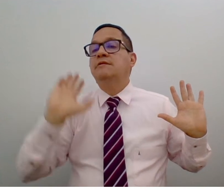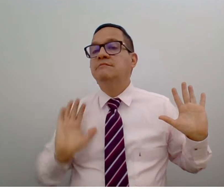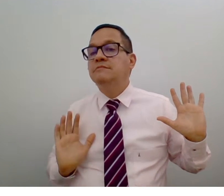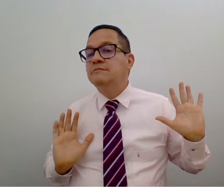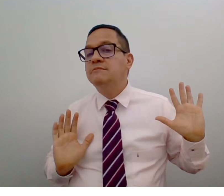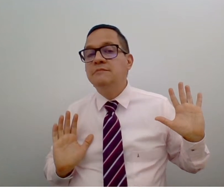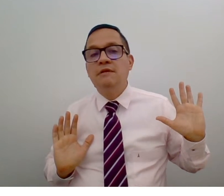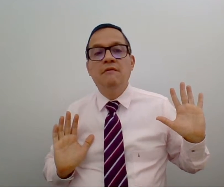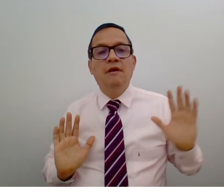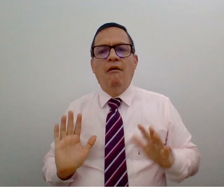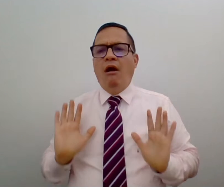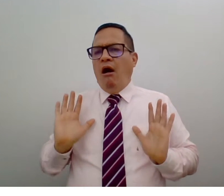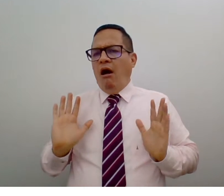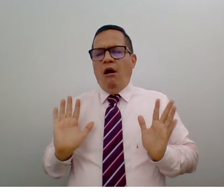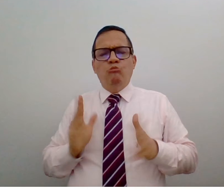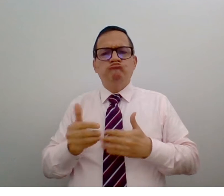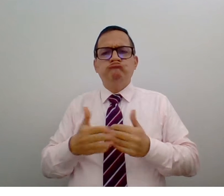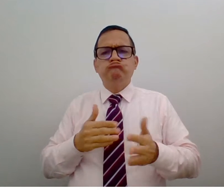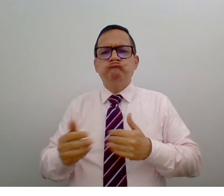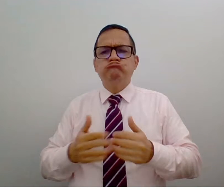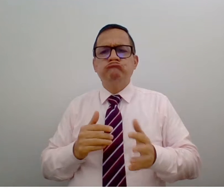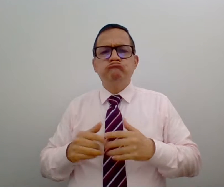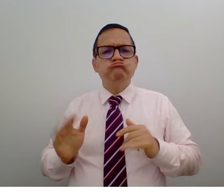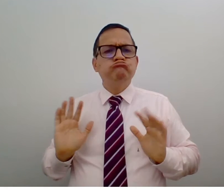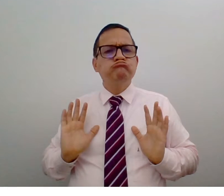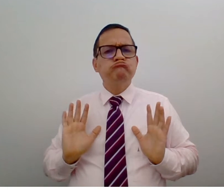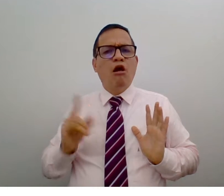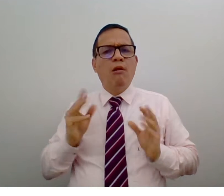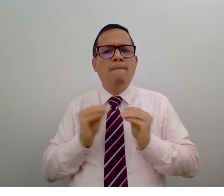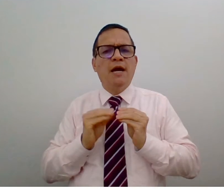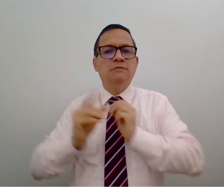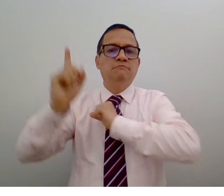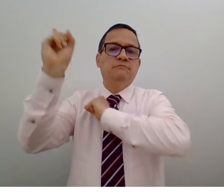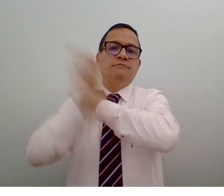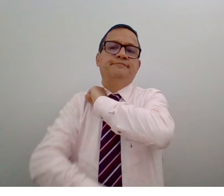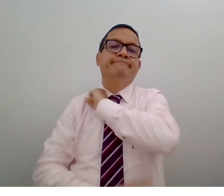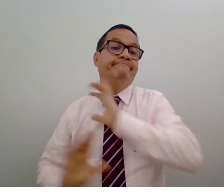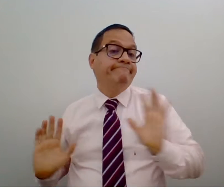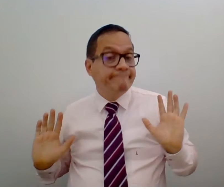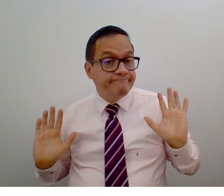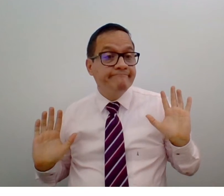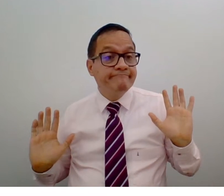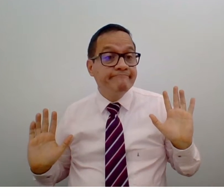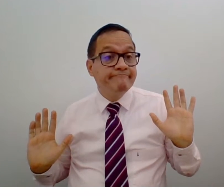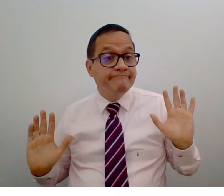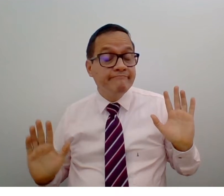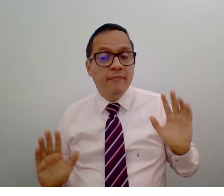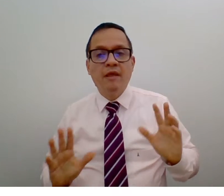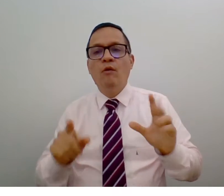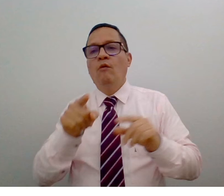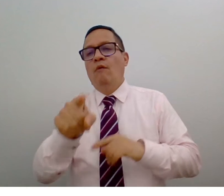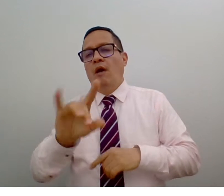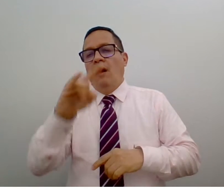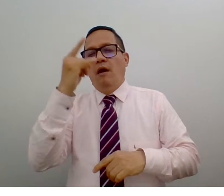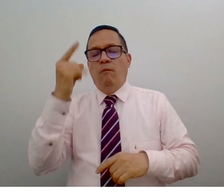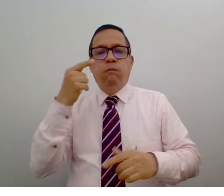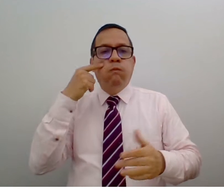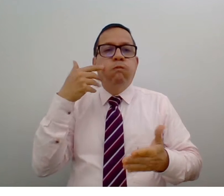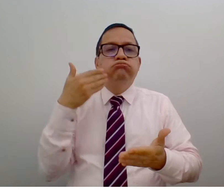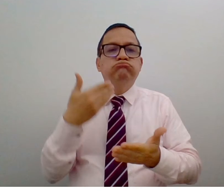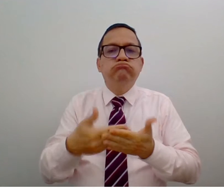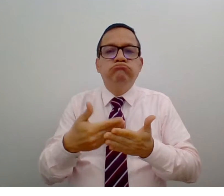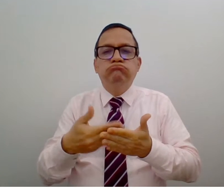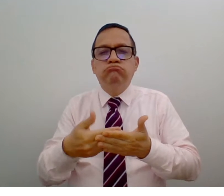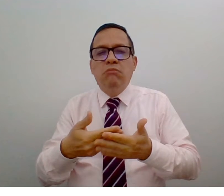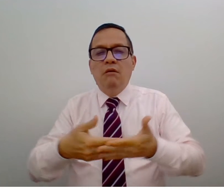0.0, without any disciplinary measures being derived. In case of proven plagiarism